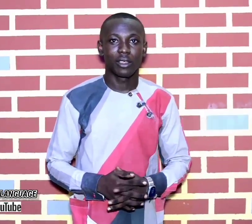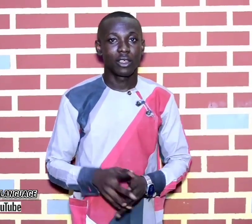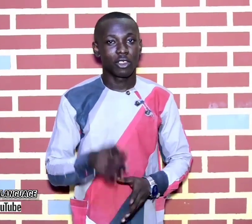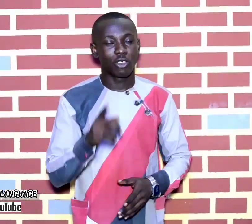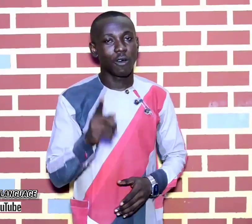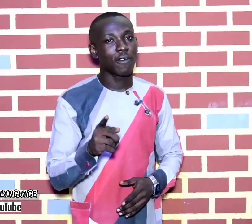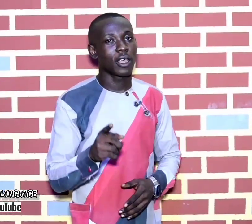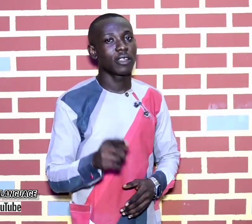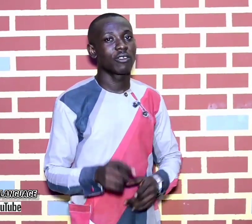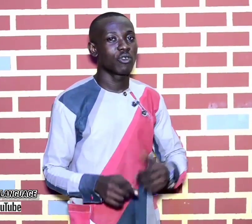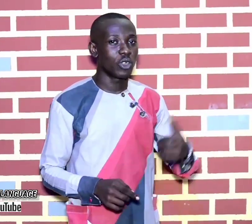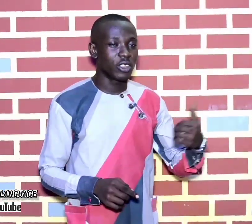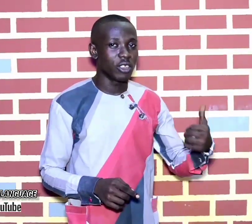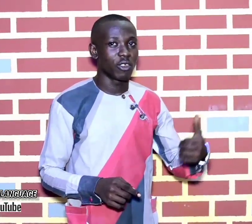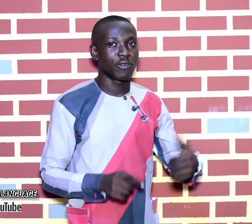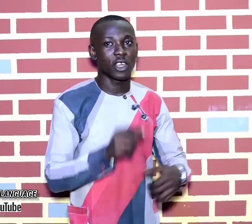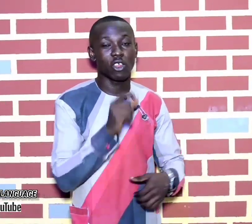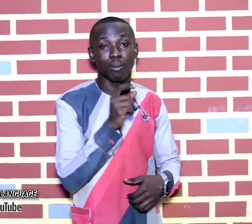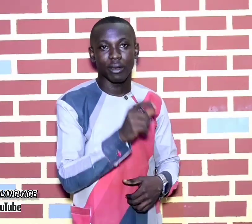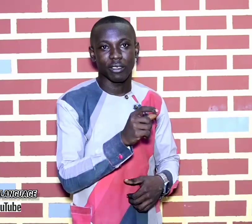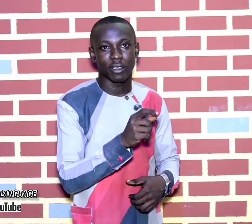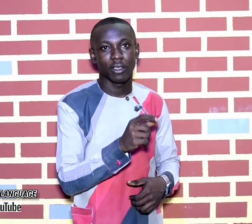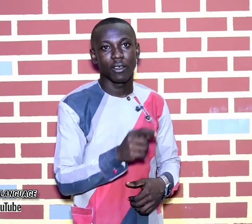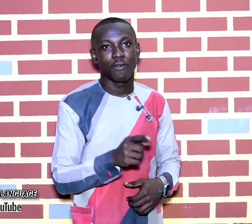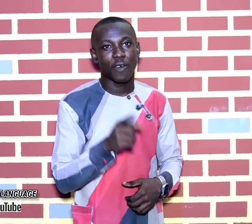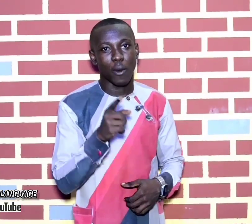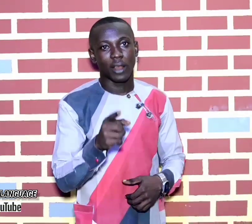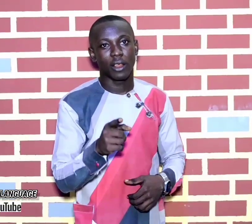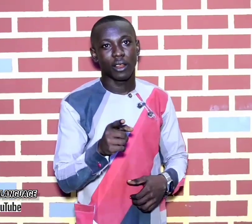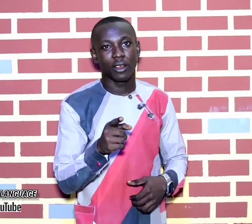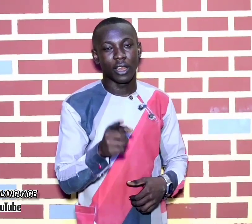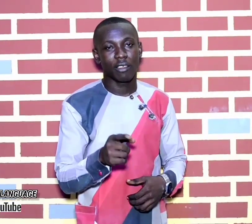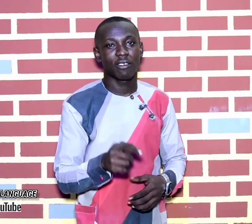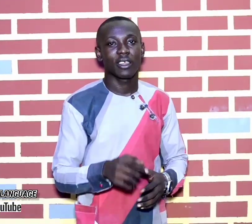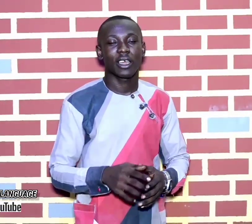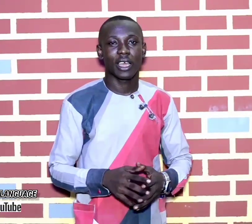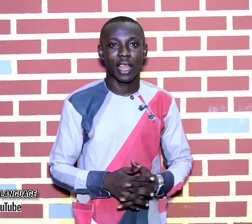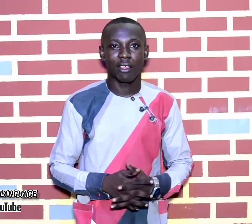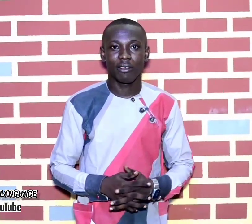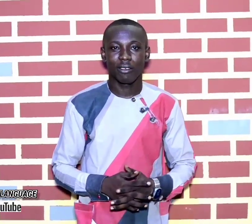Don't forget to hit the notification button for our next class.